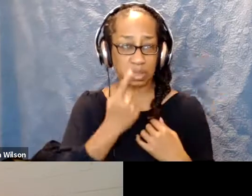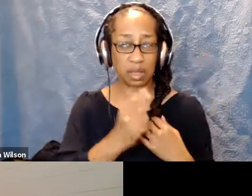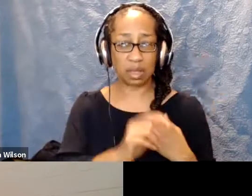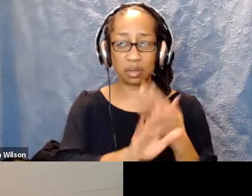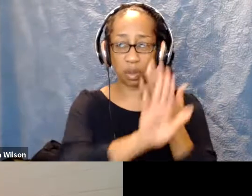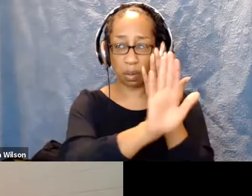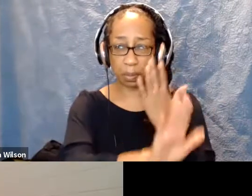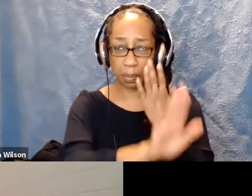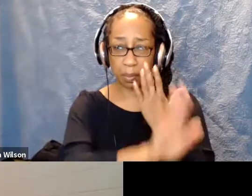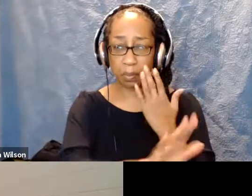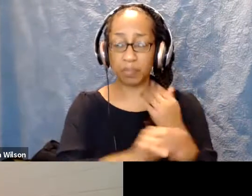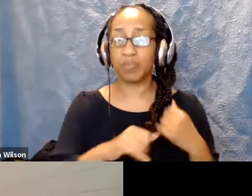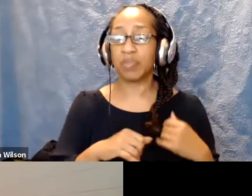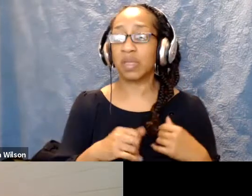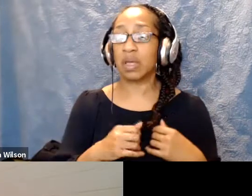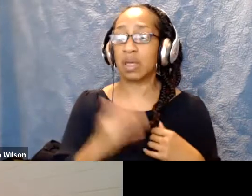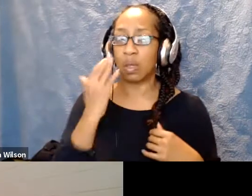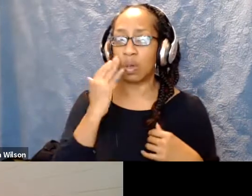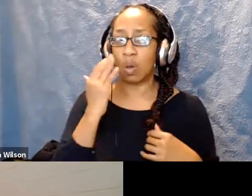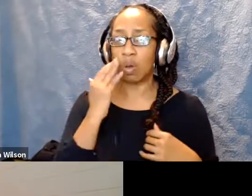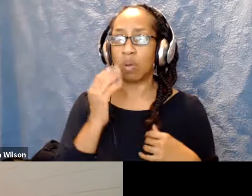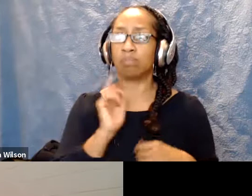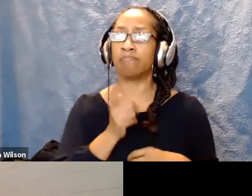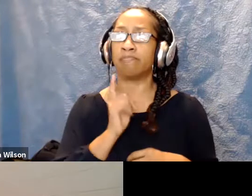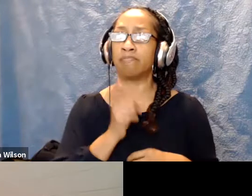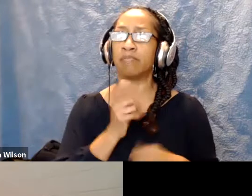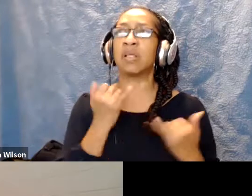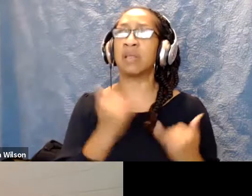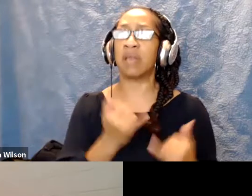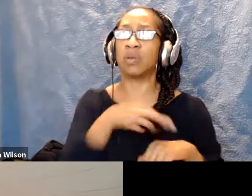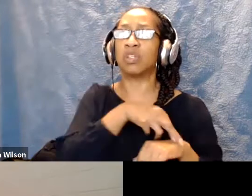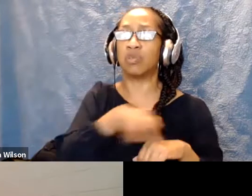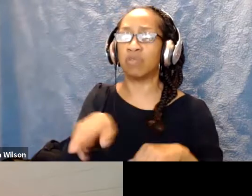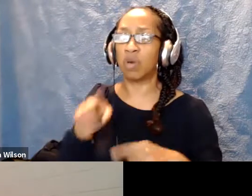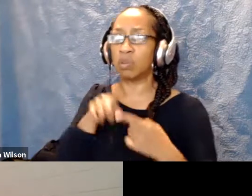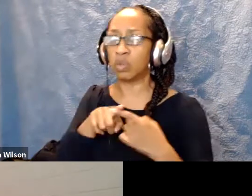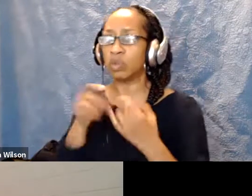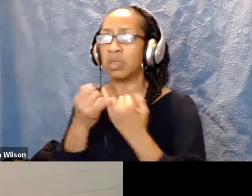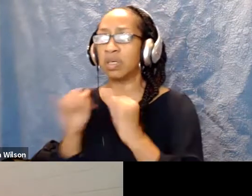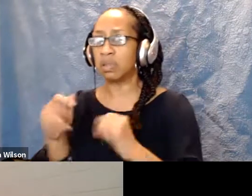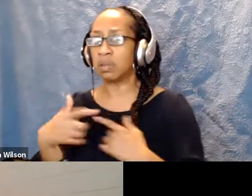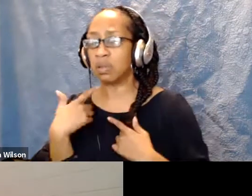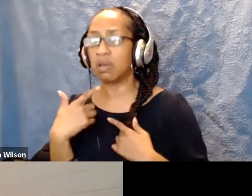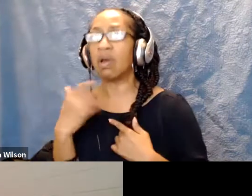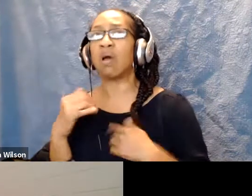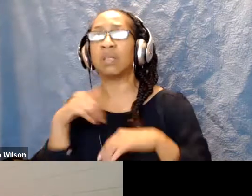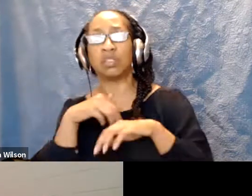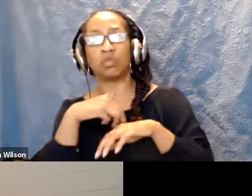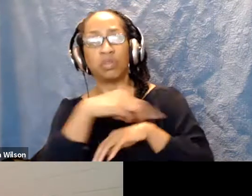programs, and we knew when it was more appropriate to refer to them for their programs. And